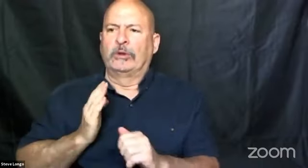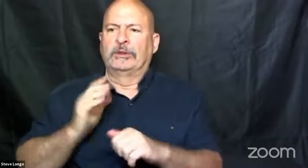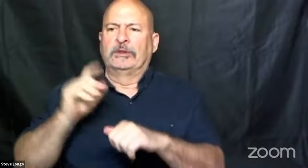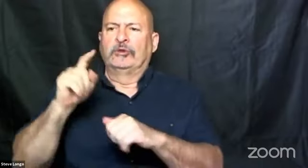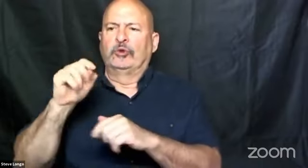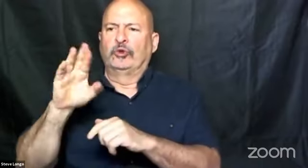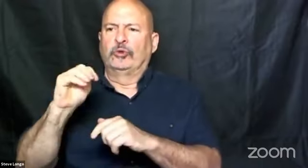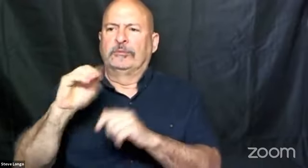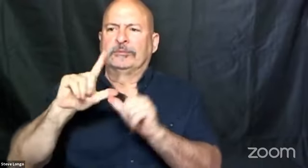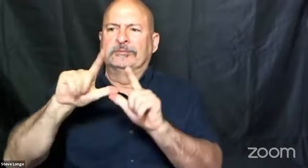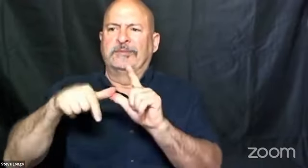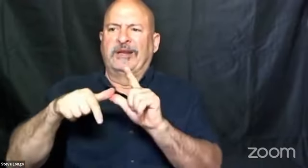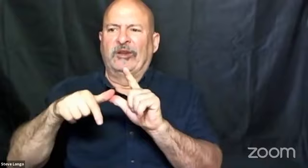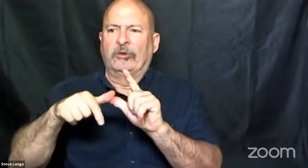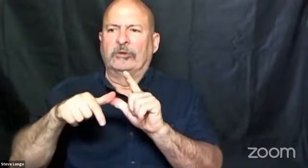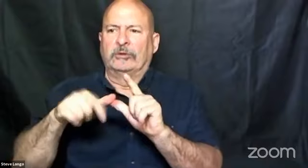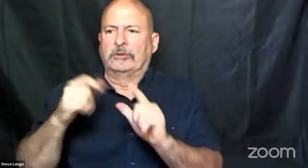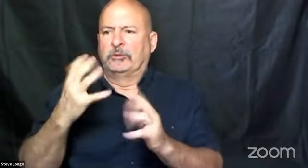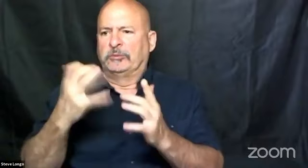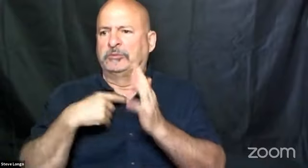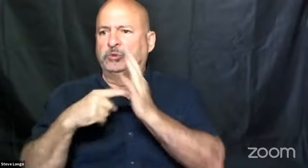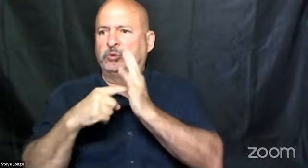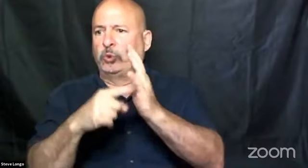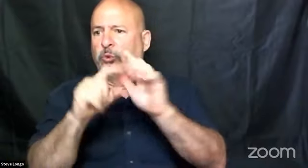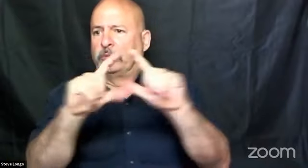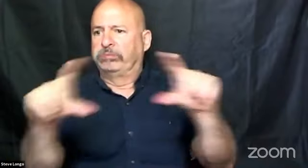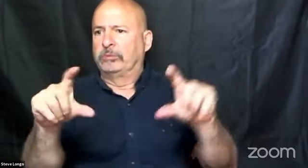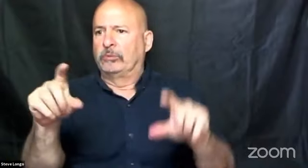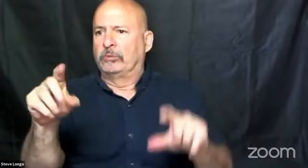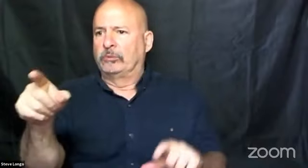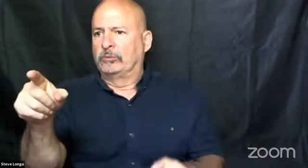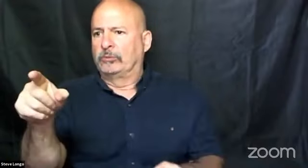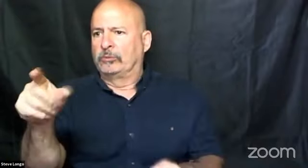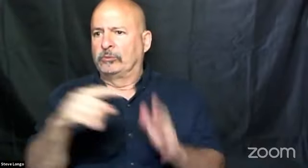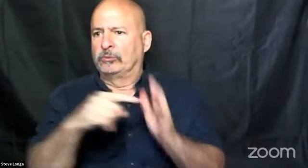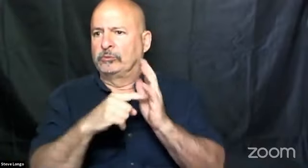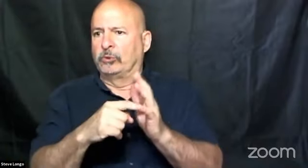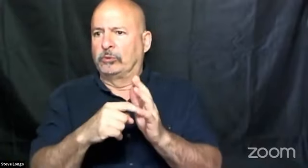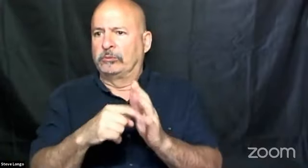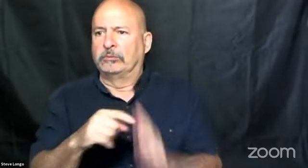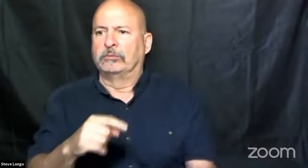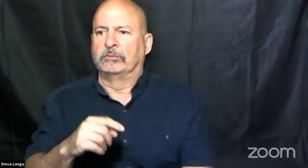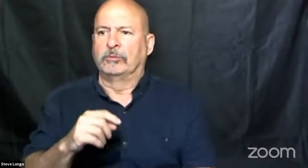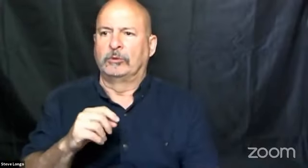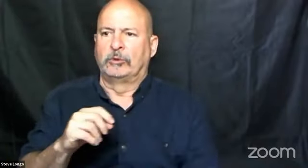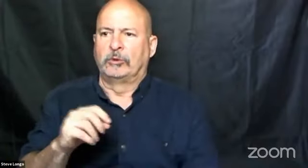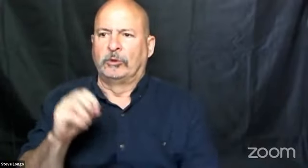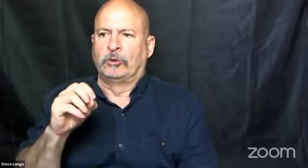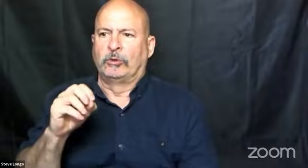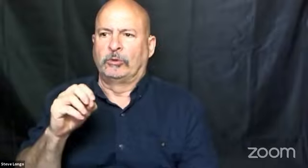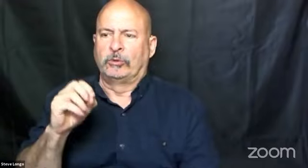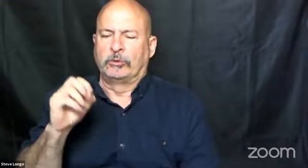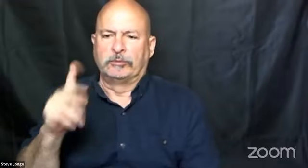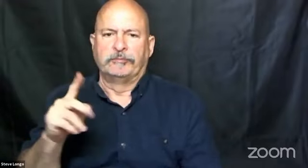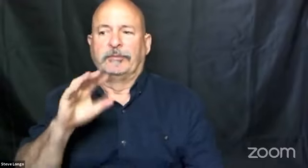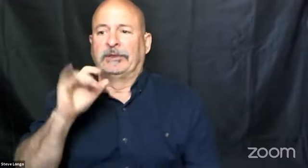the frequency and the duration of the meetings, and in terms of different chair members and their terms. I believe somebody is